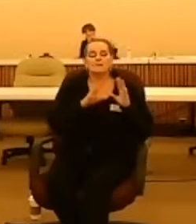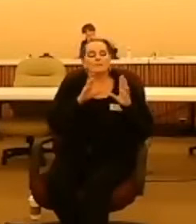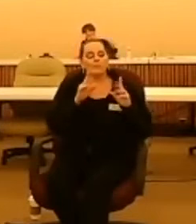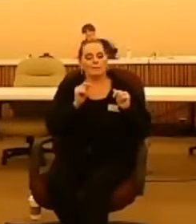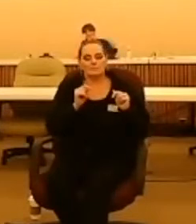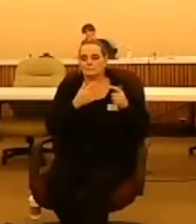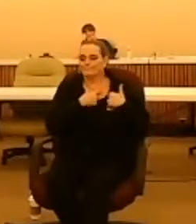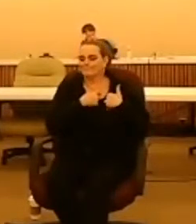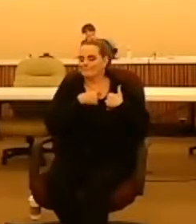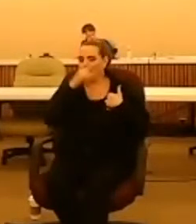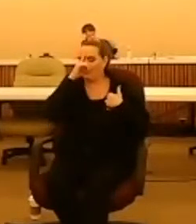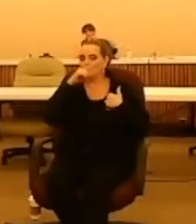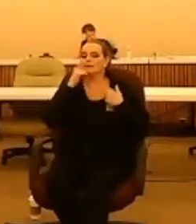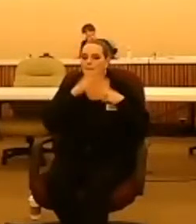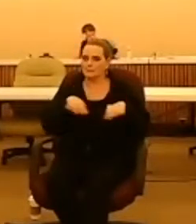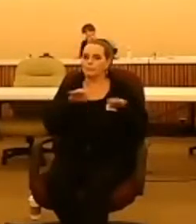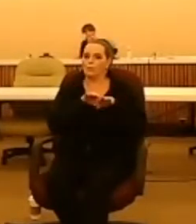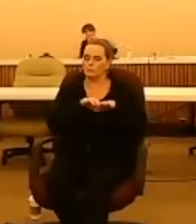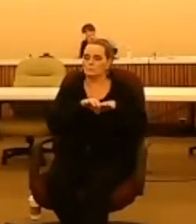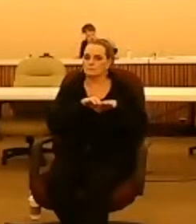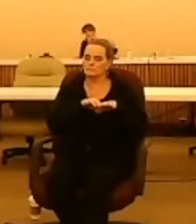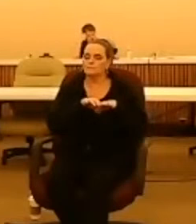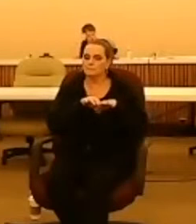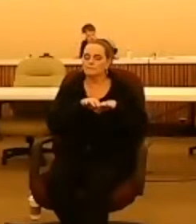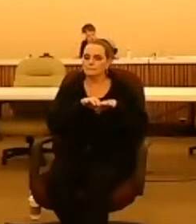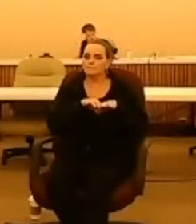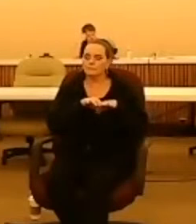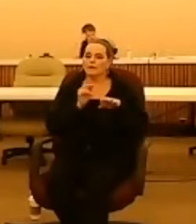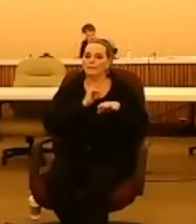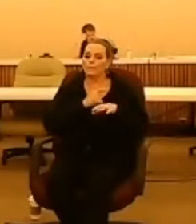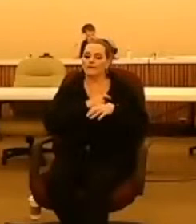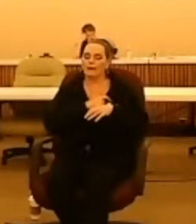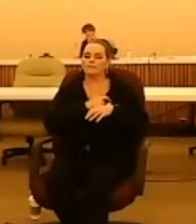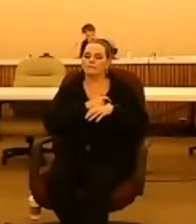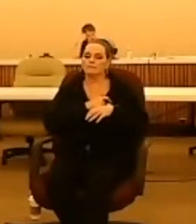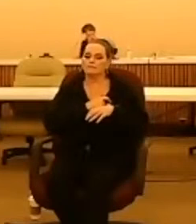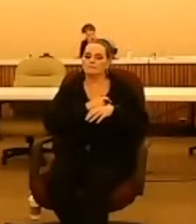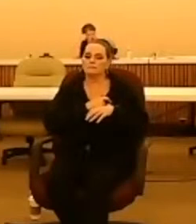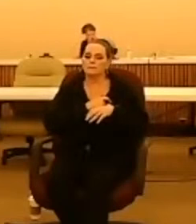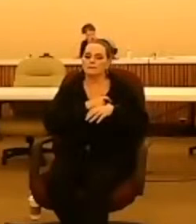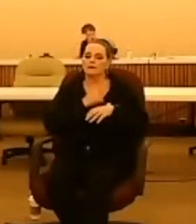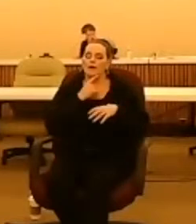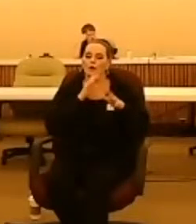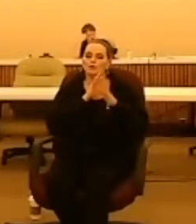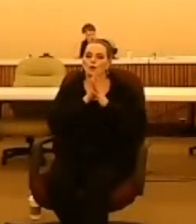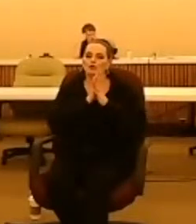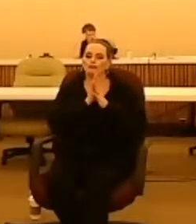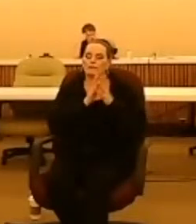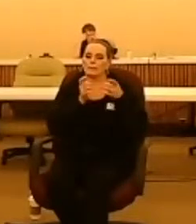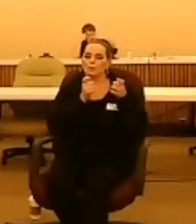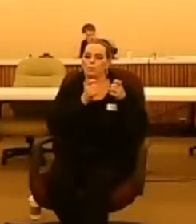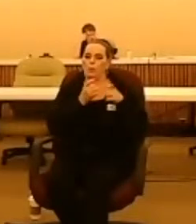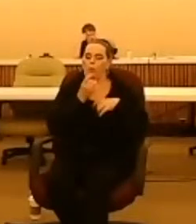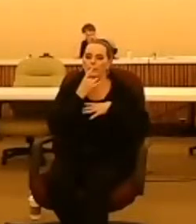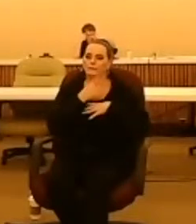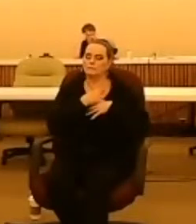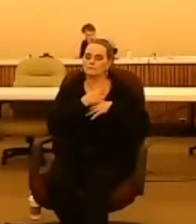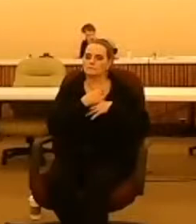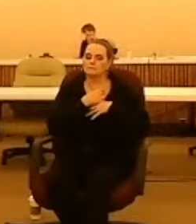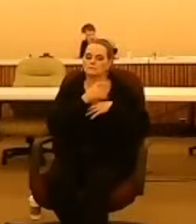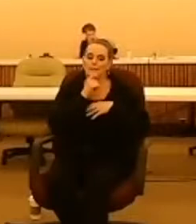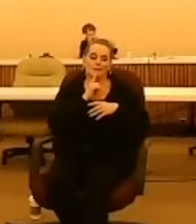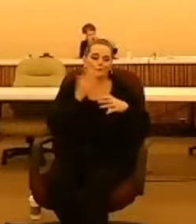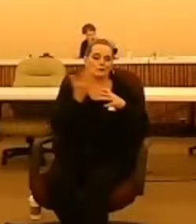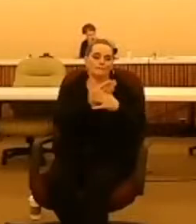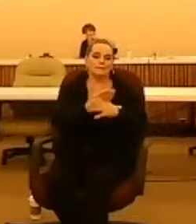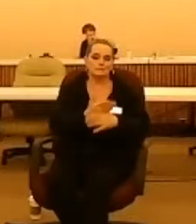it's important that we have a traffic control light there. I don't know whether we'll be able to convince them, but I'm not going to give